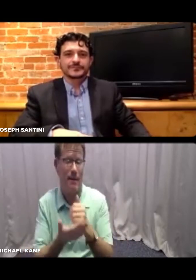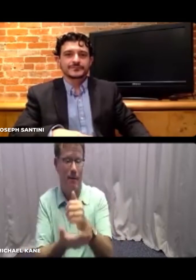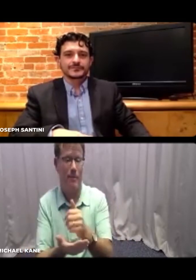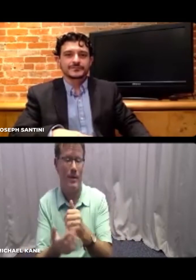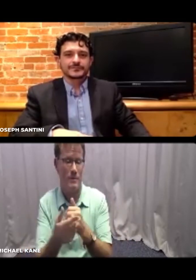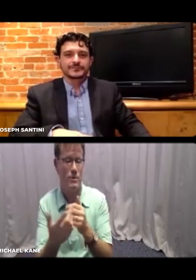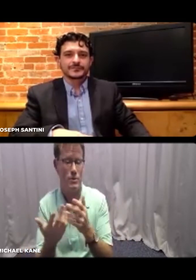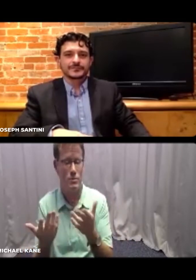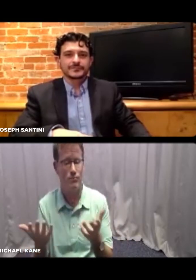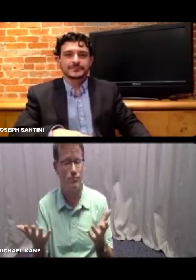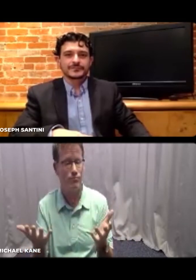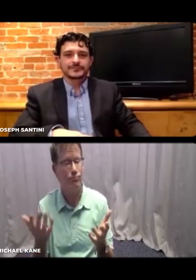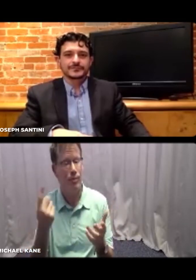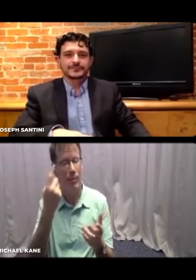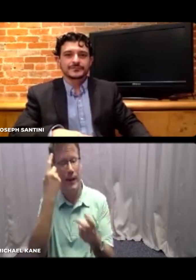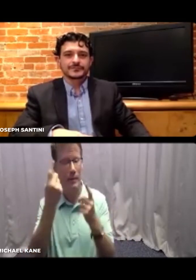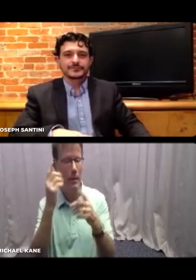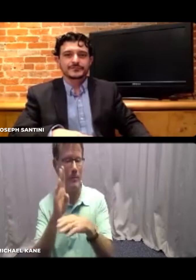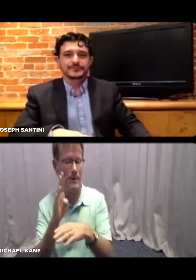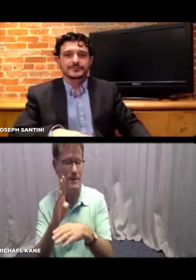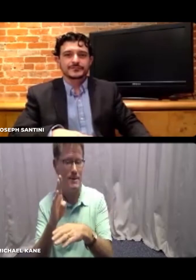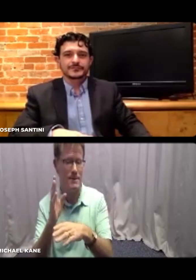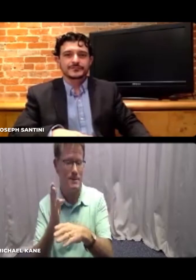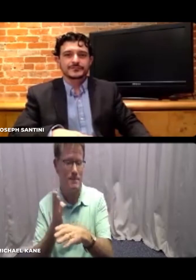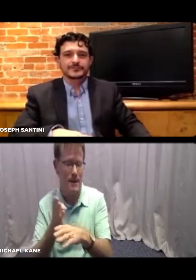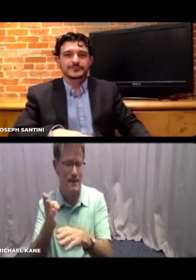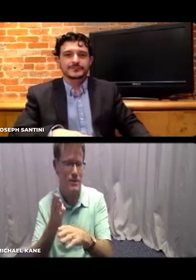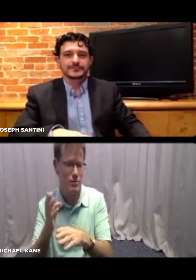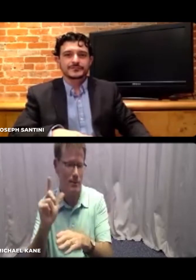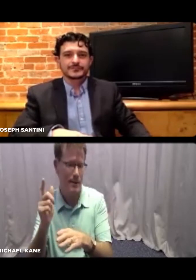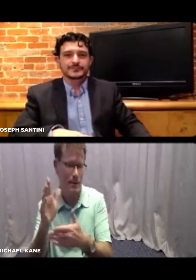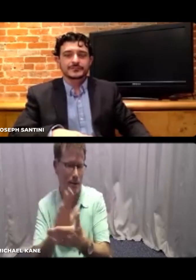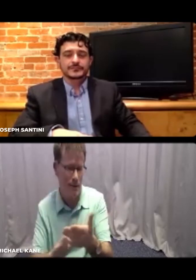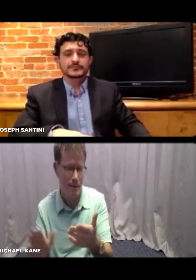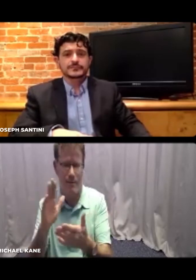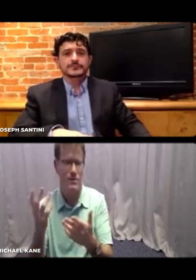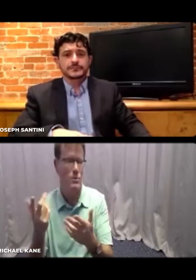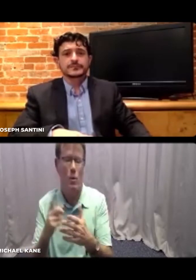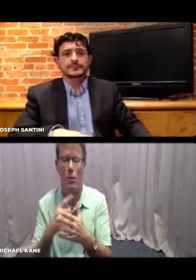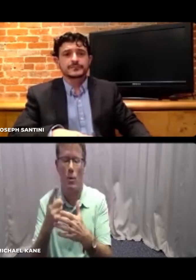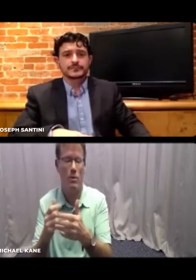that, maybe they will consider pursuing a business degree